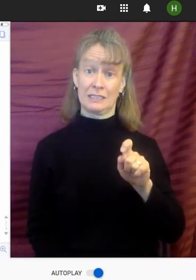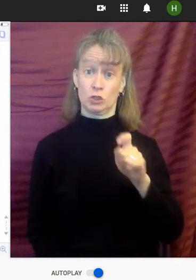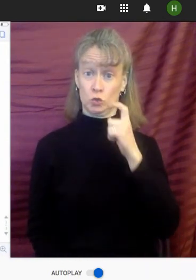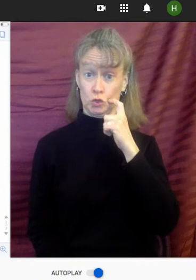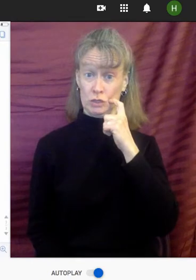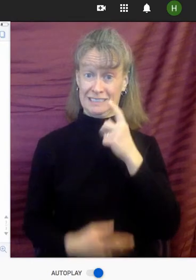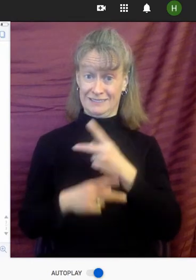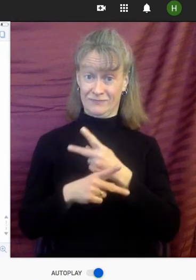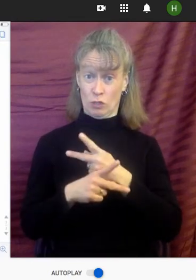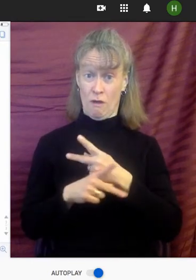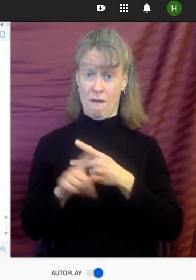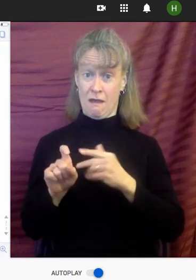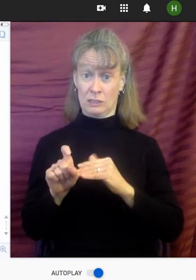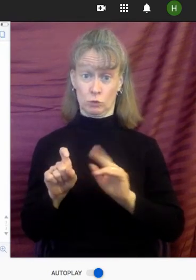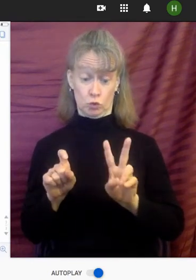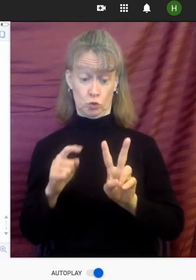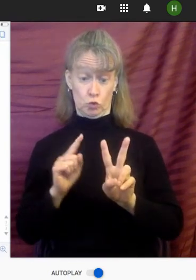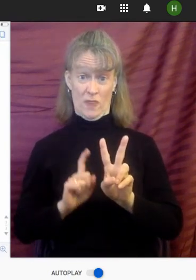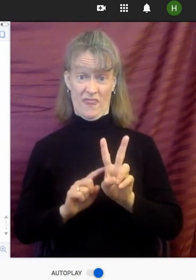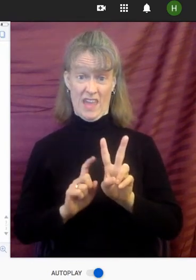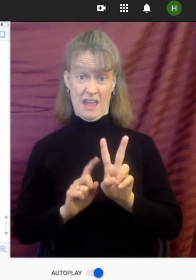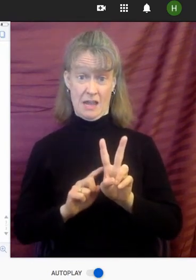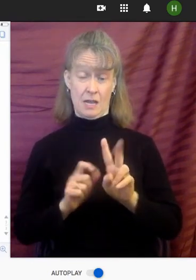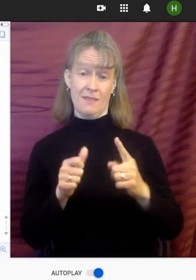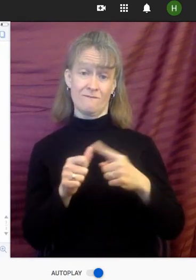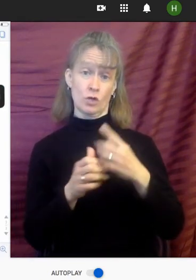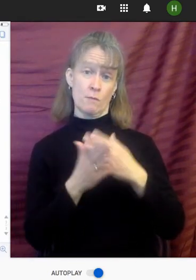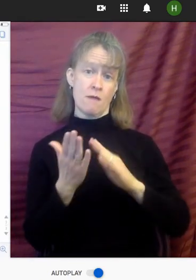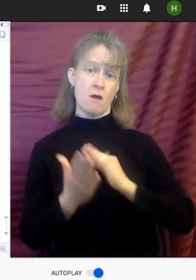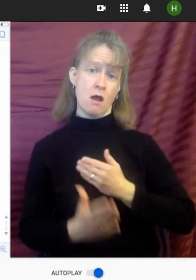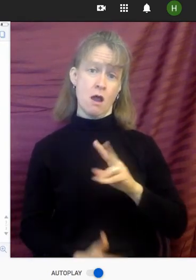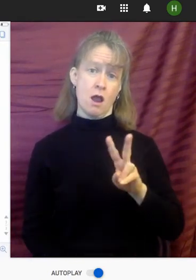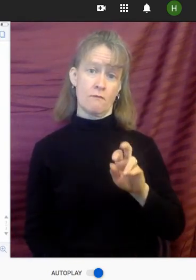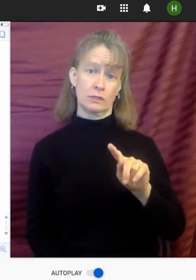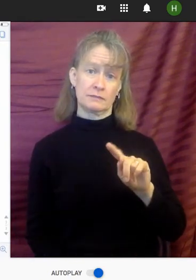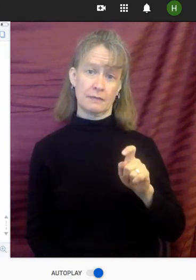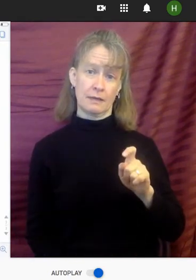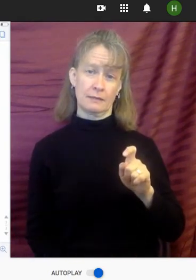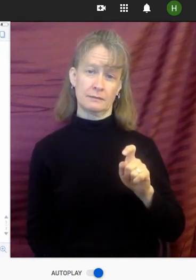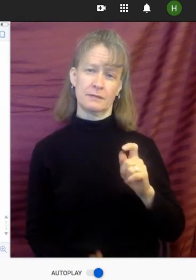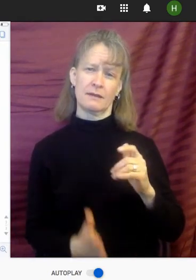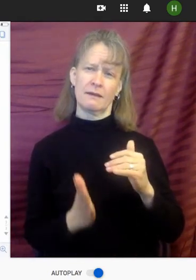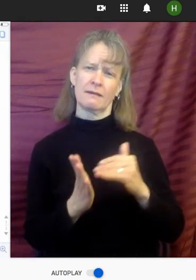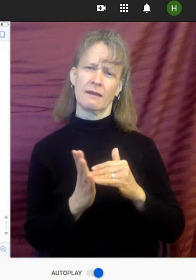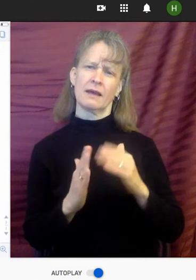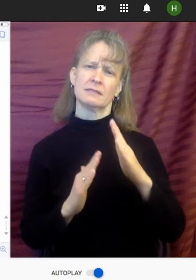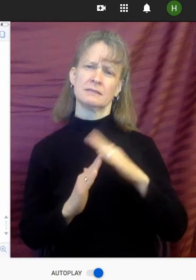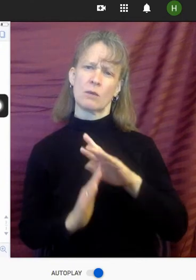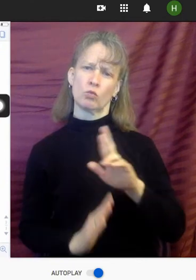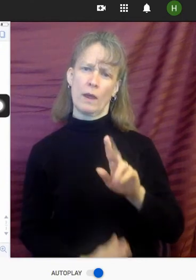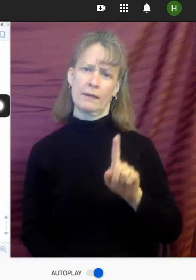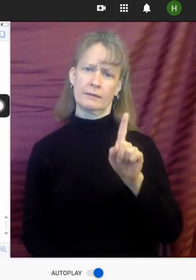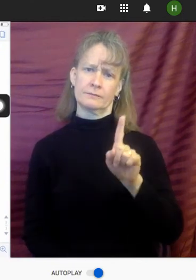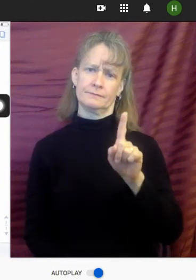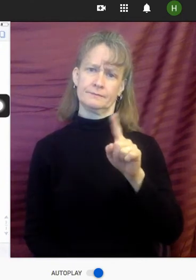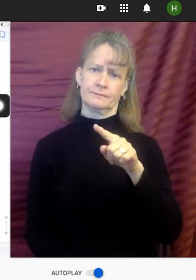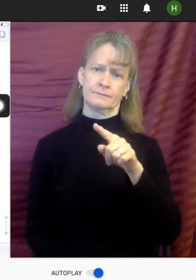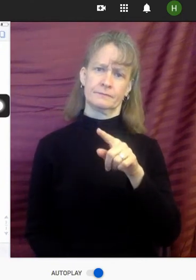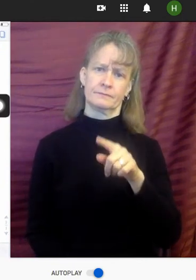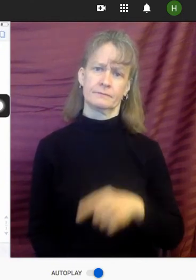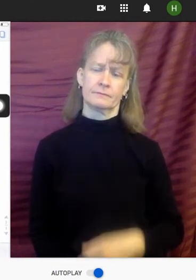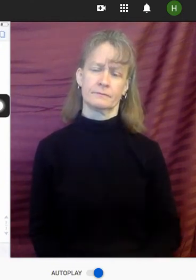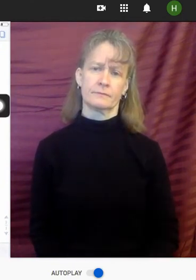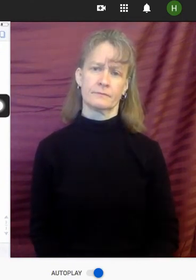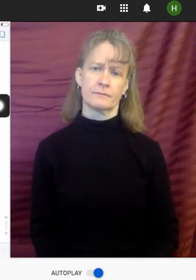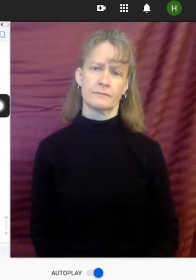2. Because if we go up to the top right corner again, our vertex, which I'll draw